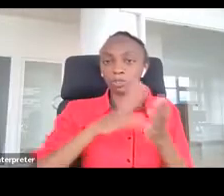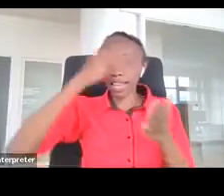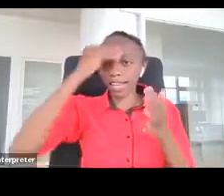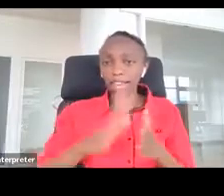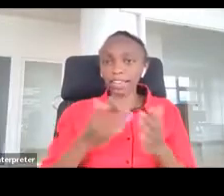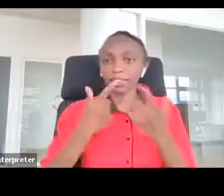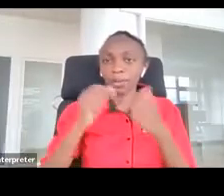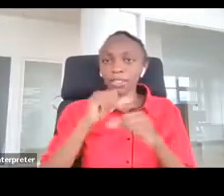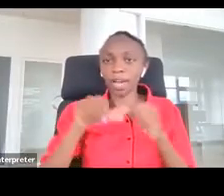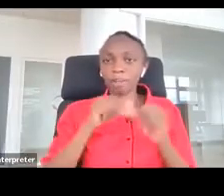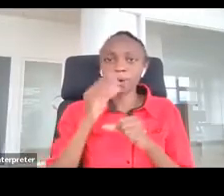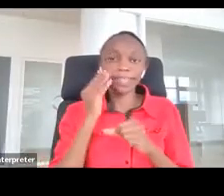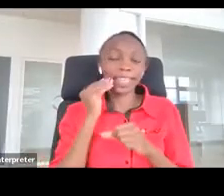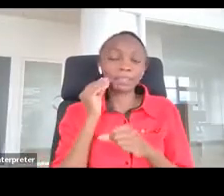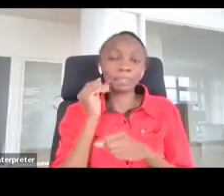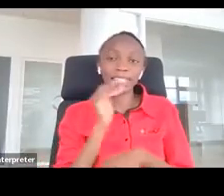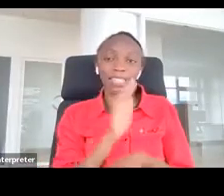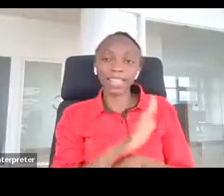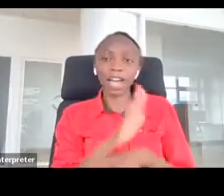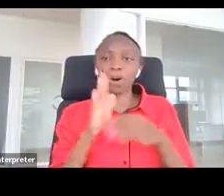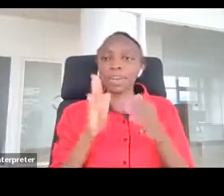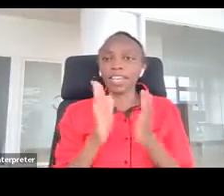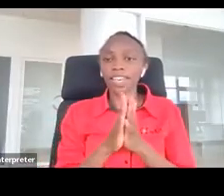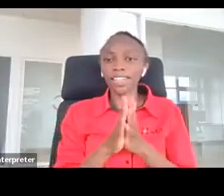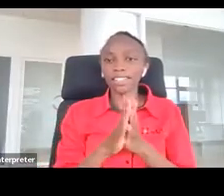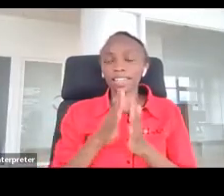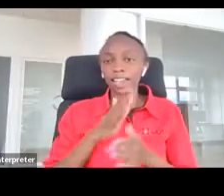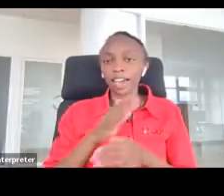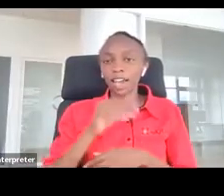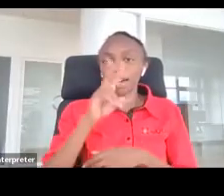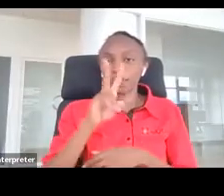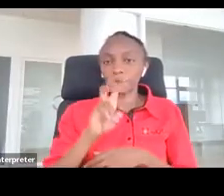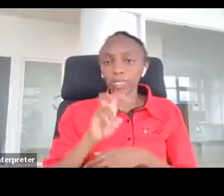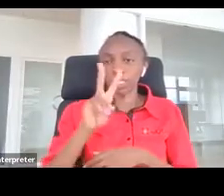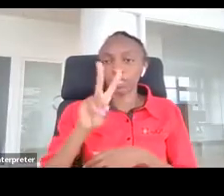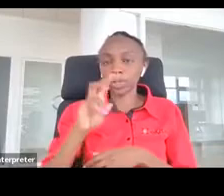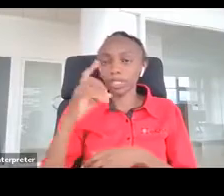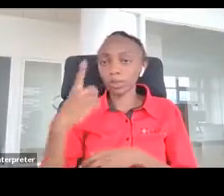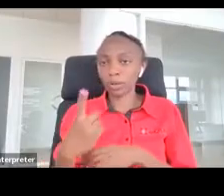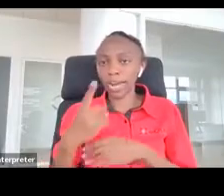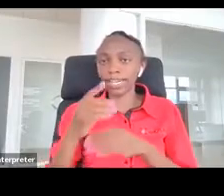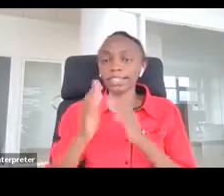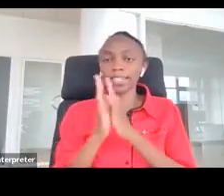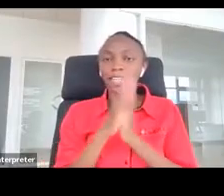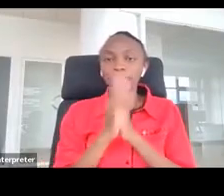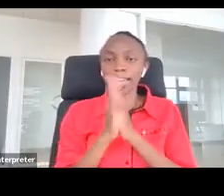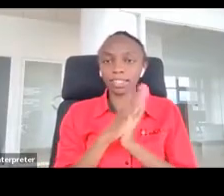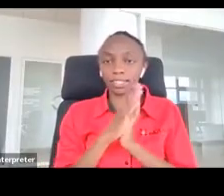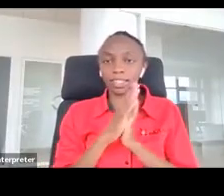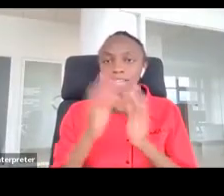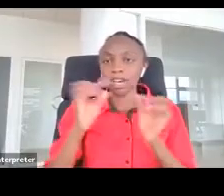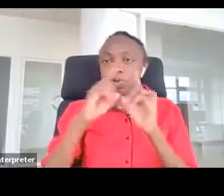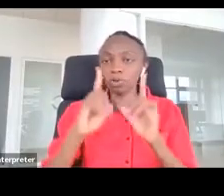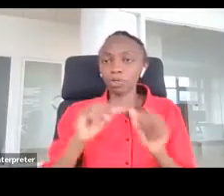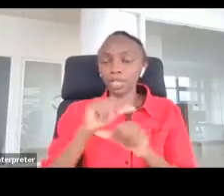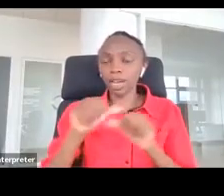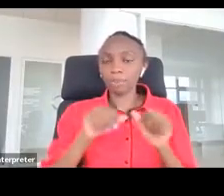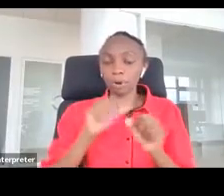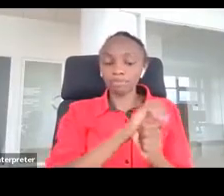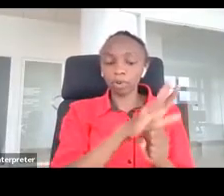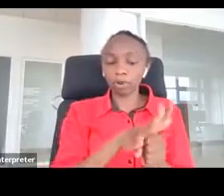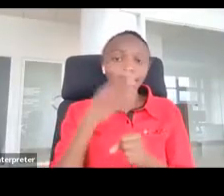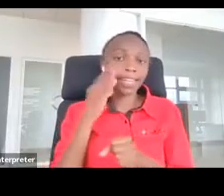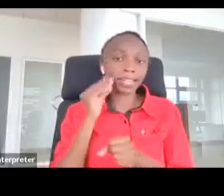experience, and our 2021 essay question was about our COVID experience, which was last